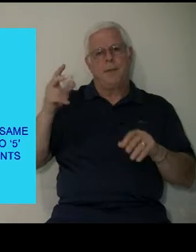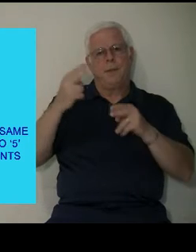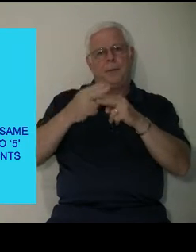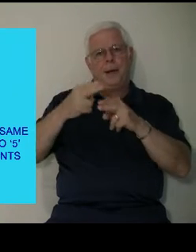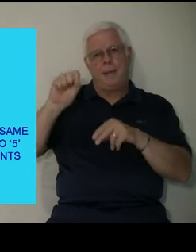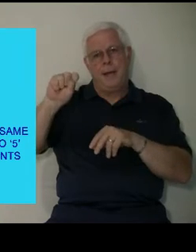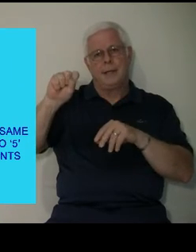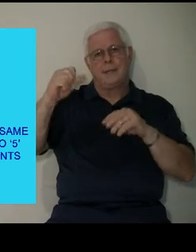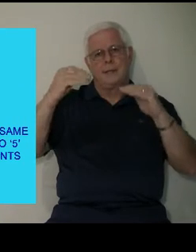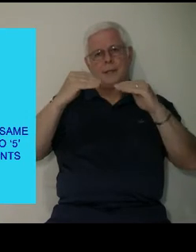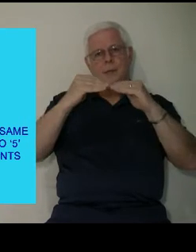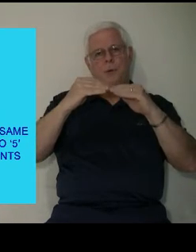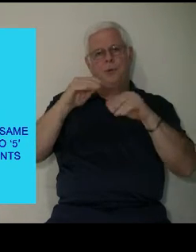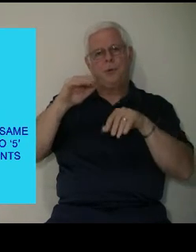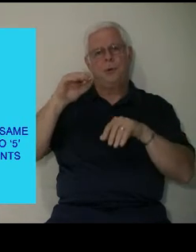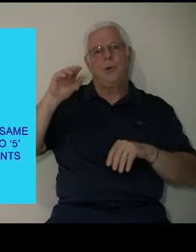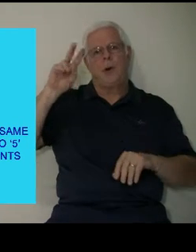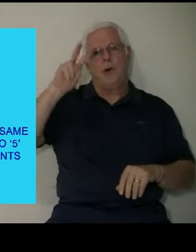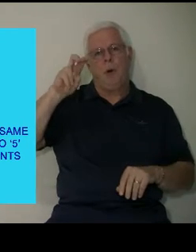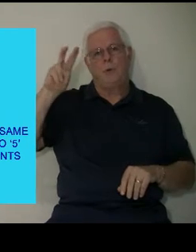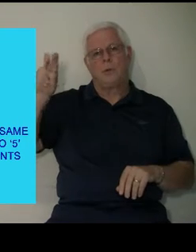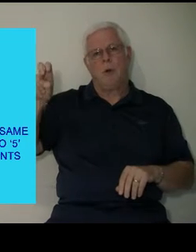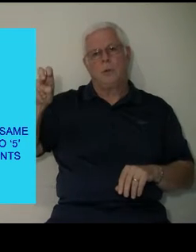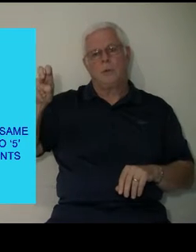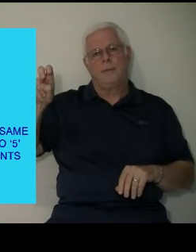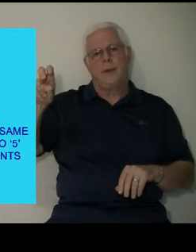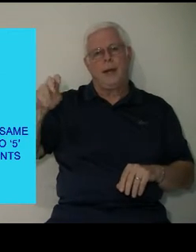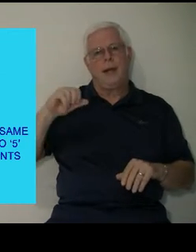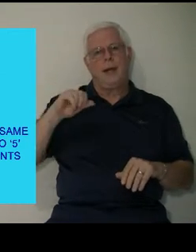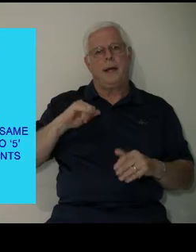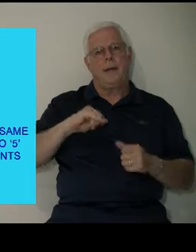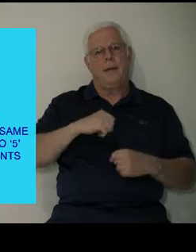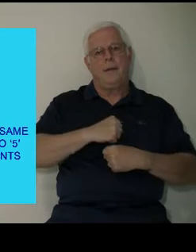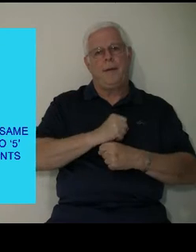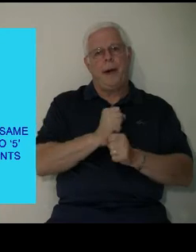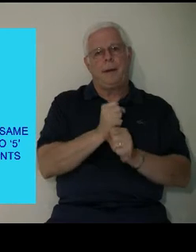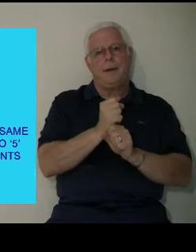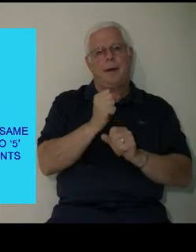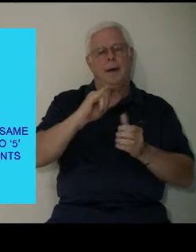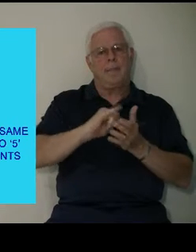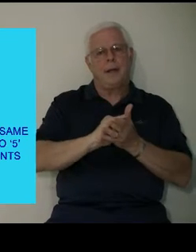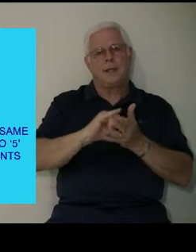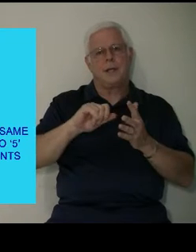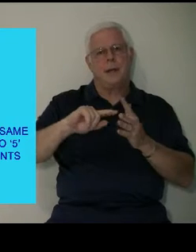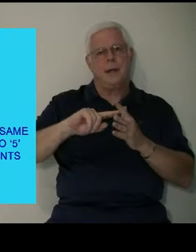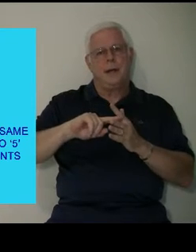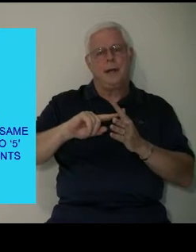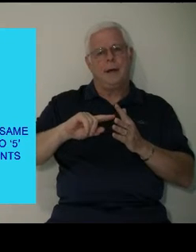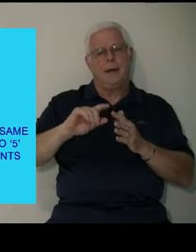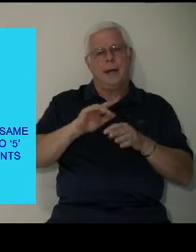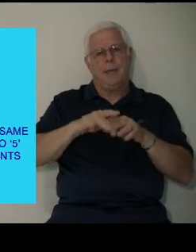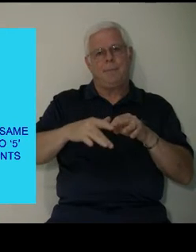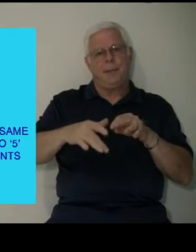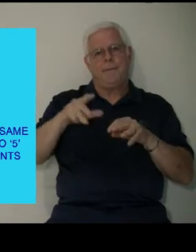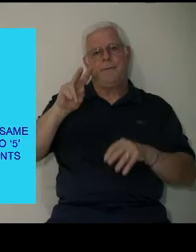variable name S is equal to quote quote. And that makes a empty